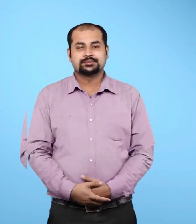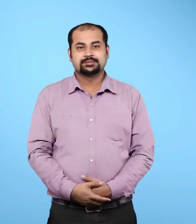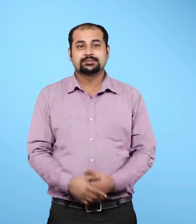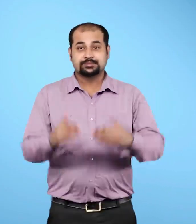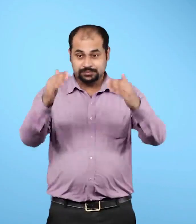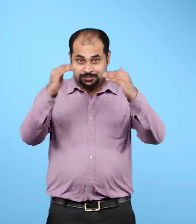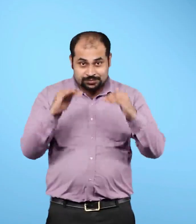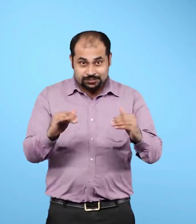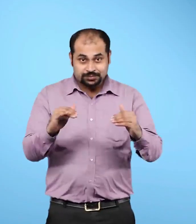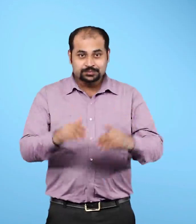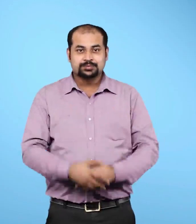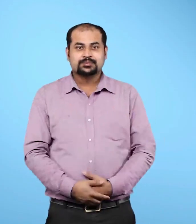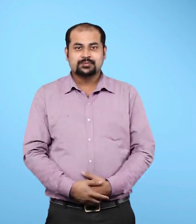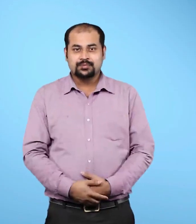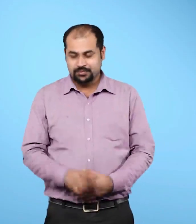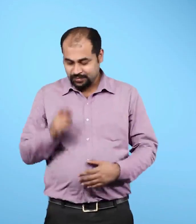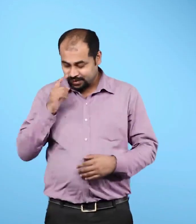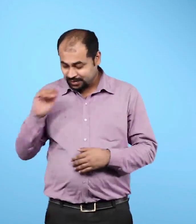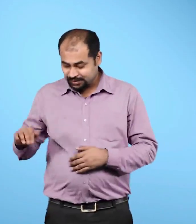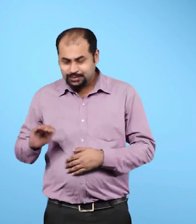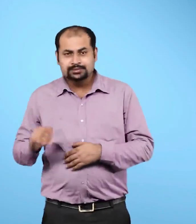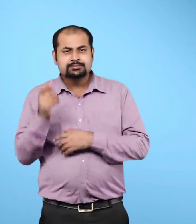In picture 3, the girl is responding,